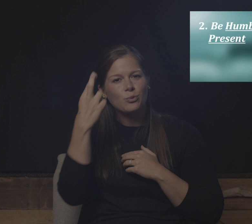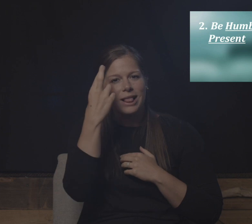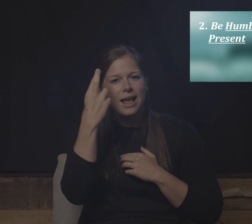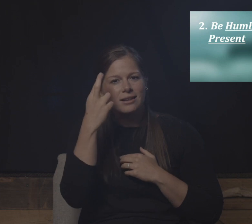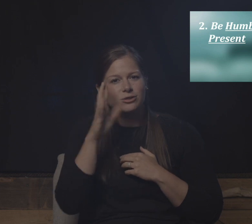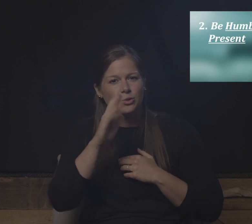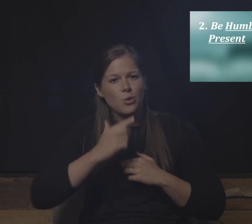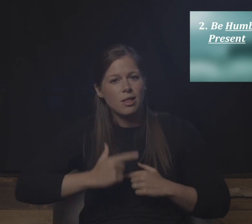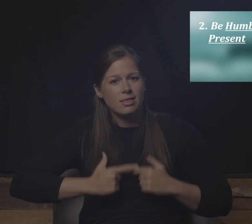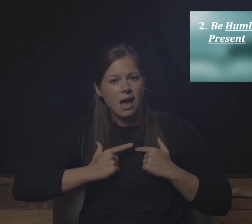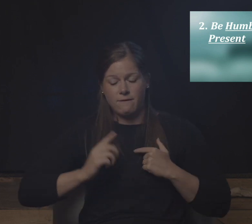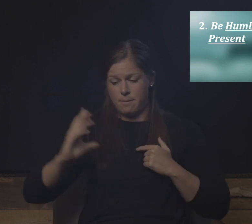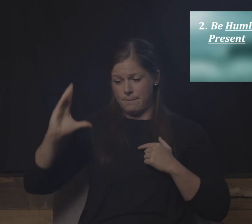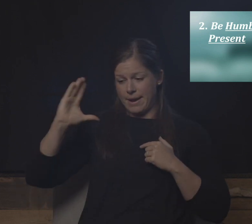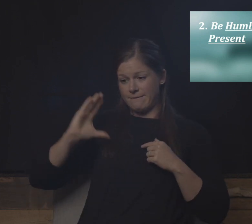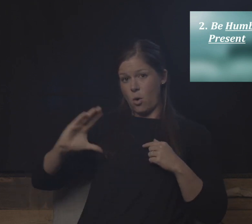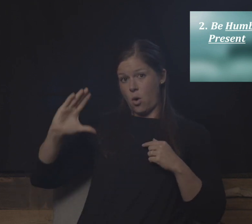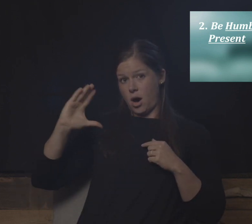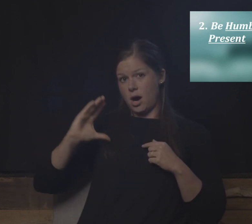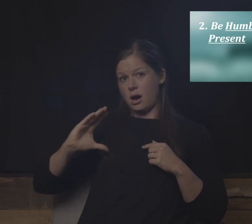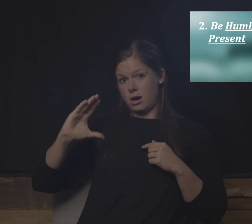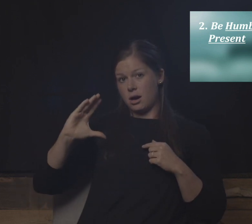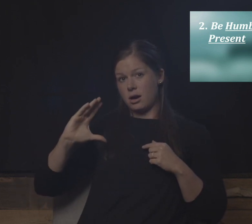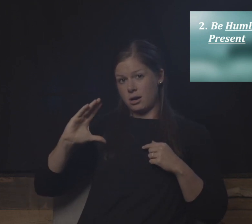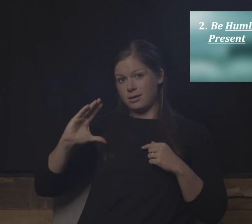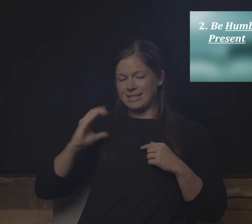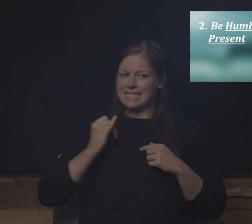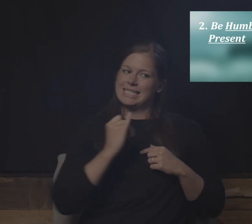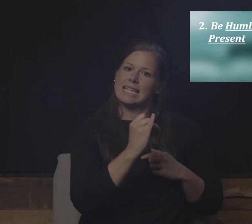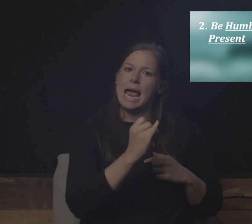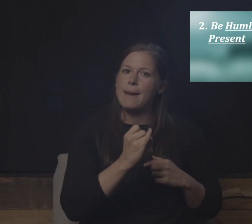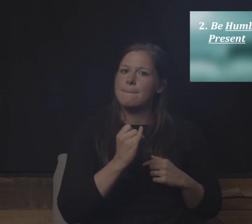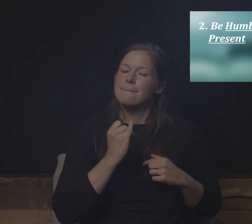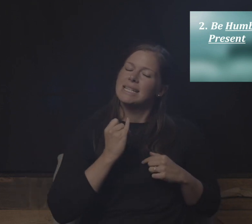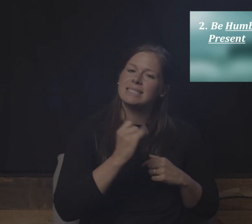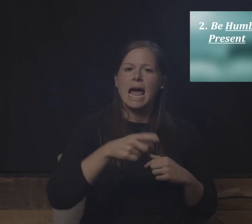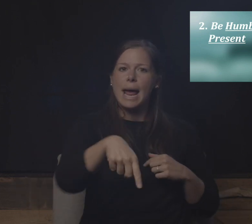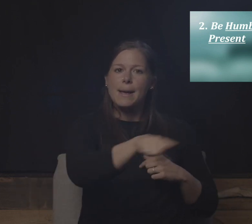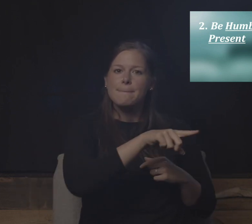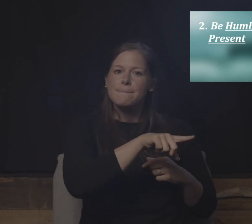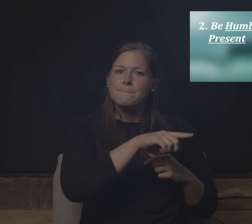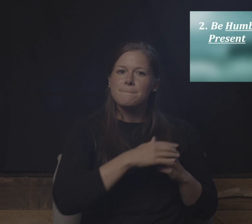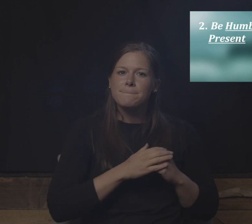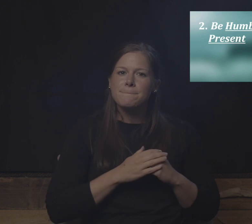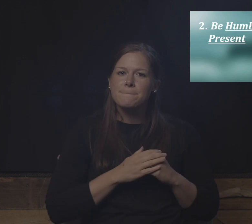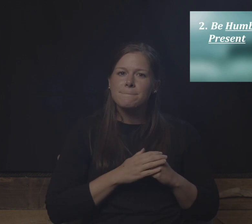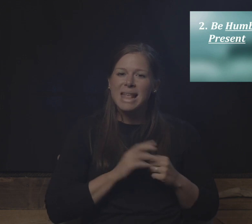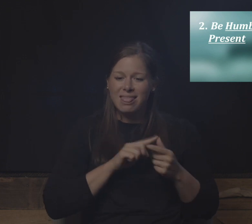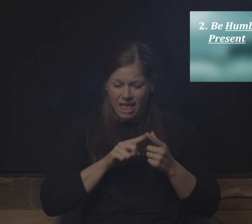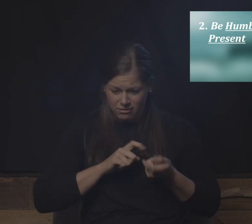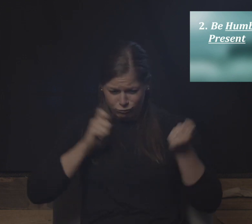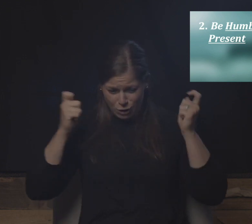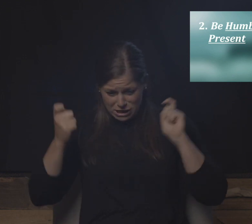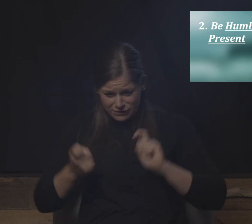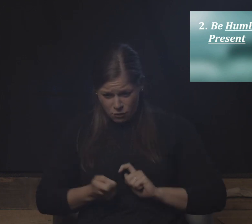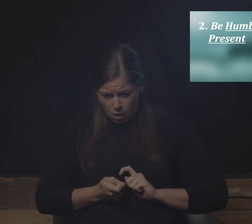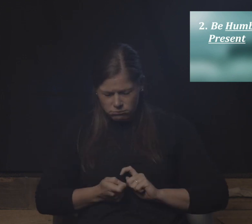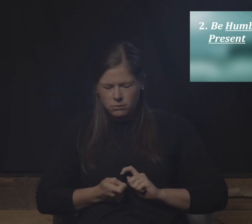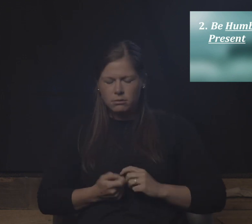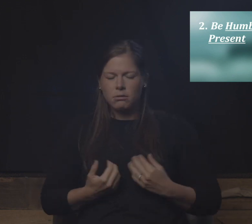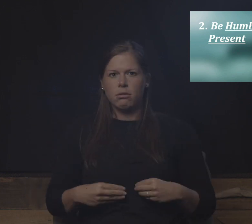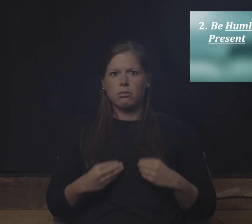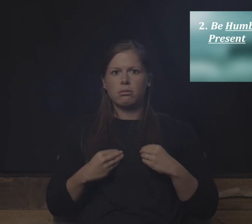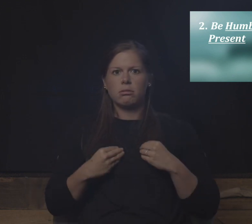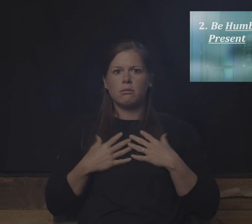we, notice, were. Look at the transformation in verse 3. For we ourselves were once.